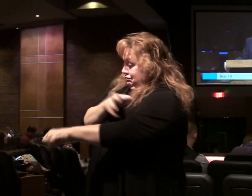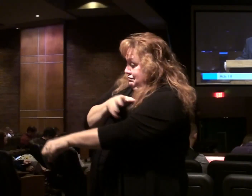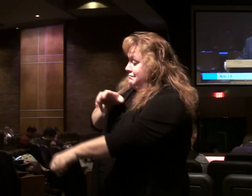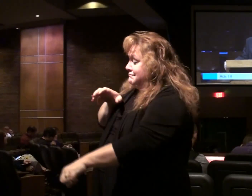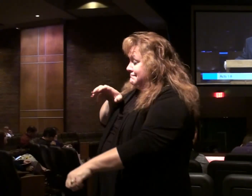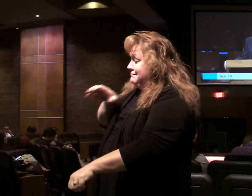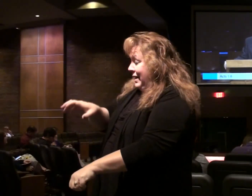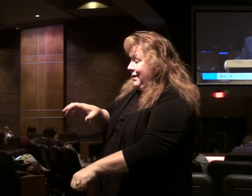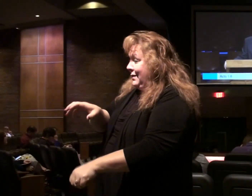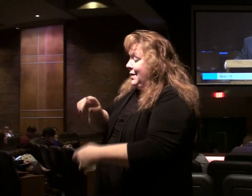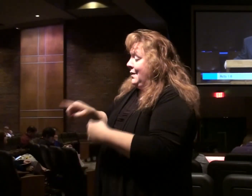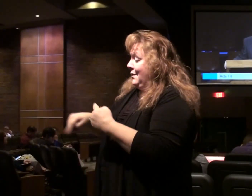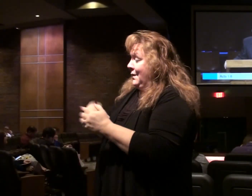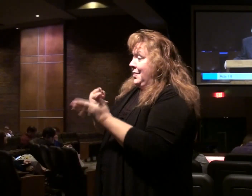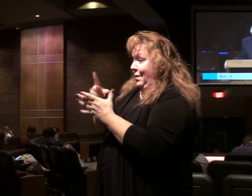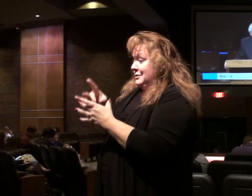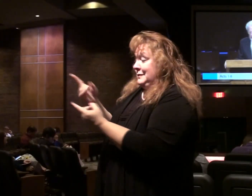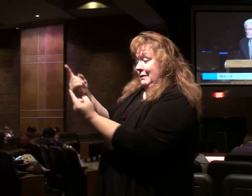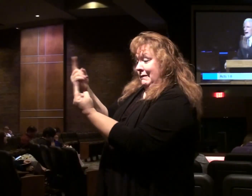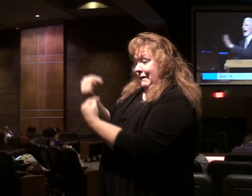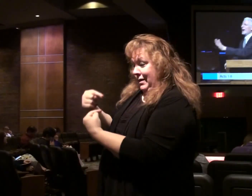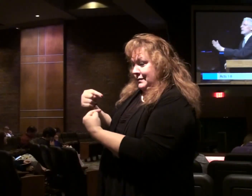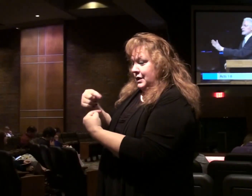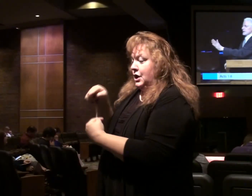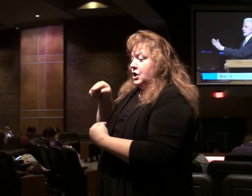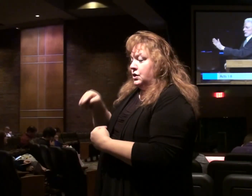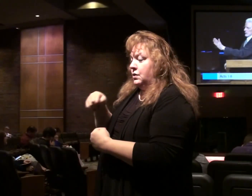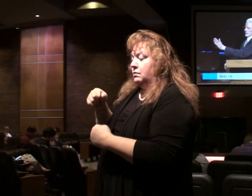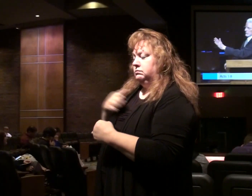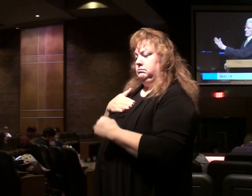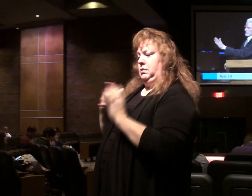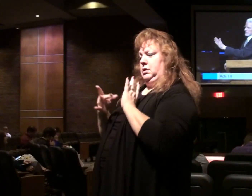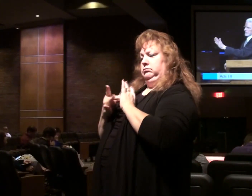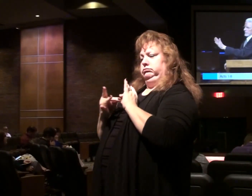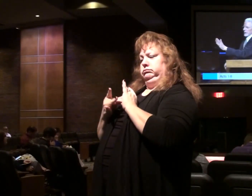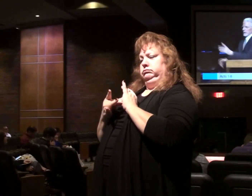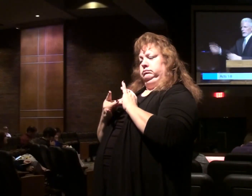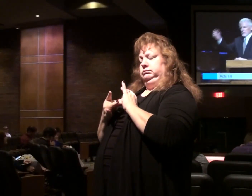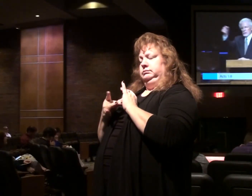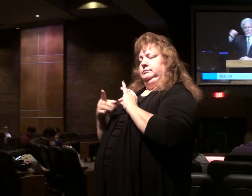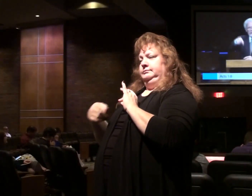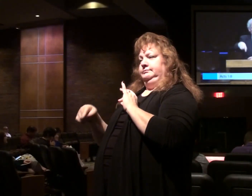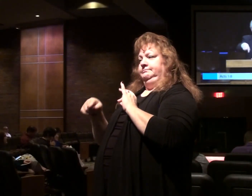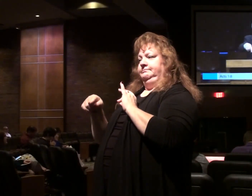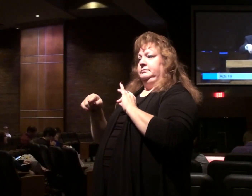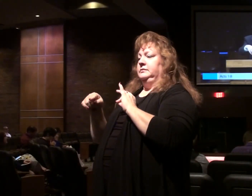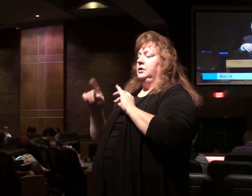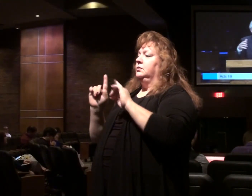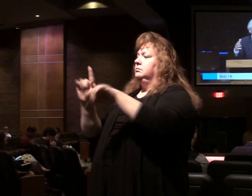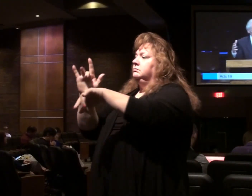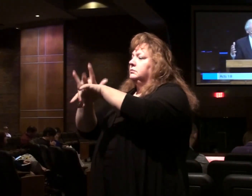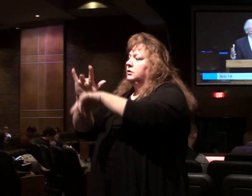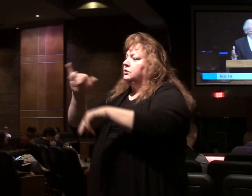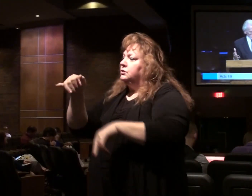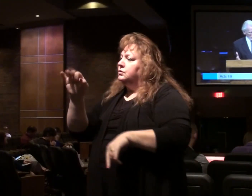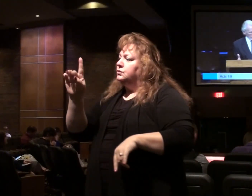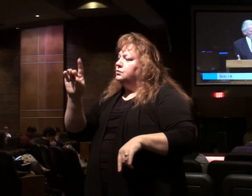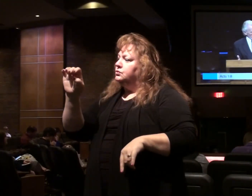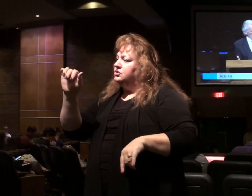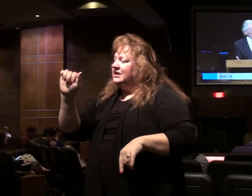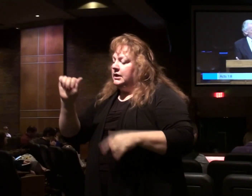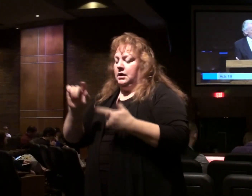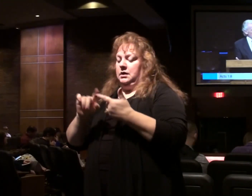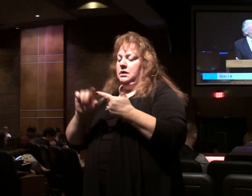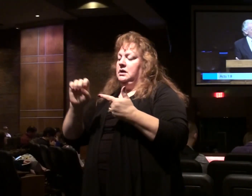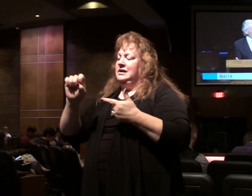Holy Spirit has come upon you, and you shall be my witnesses in Judea,